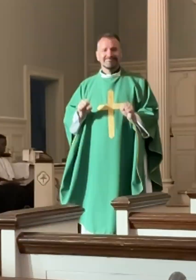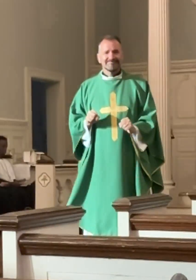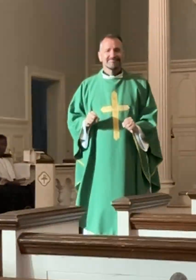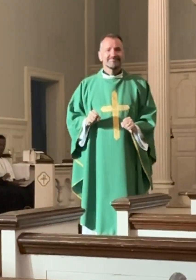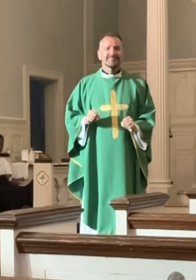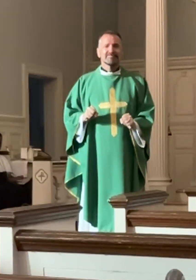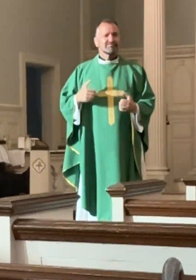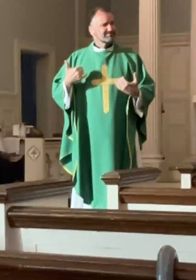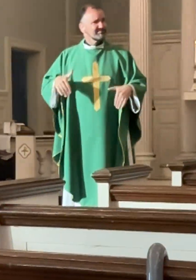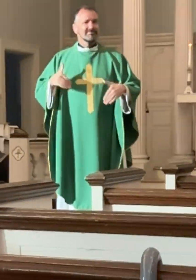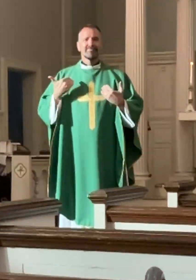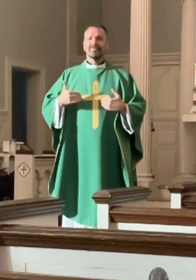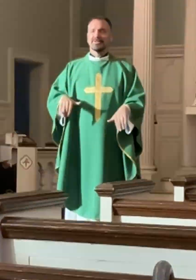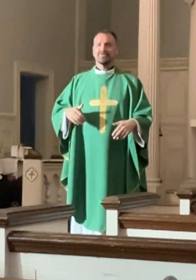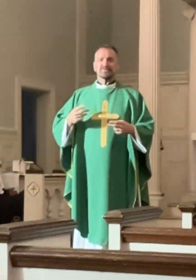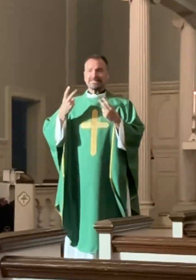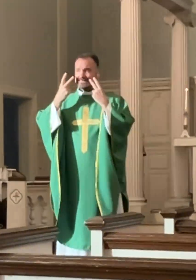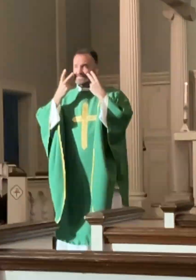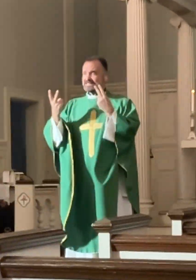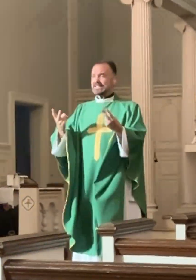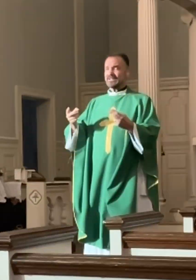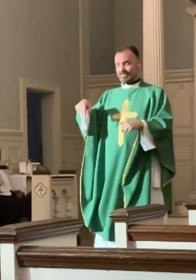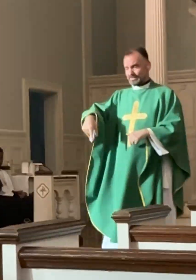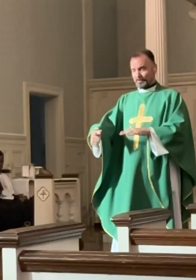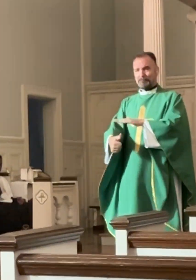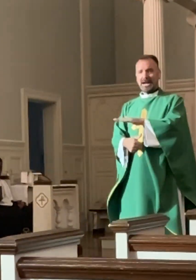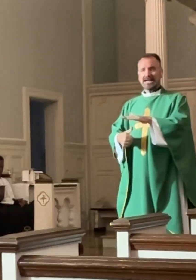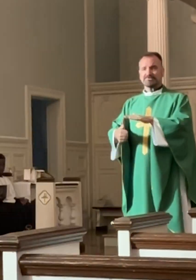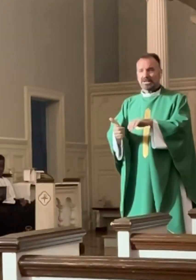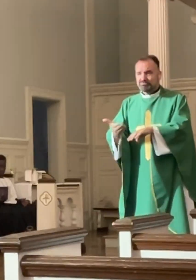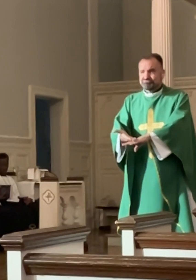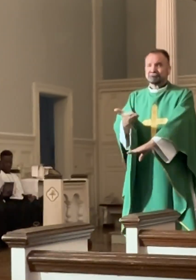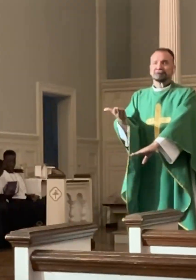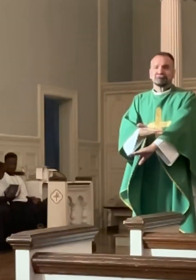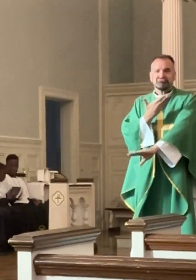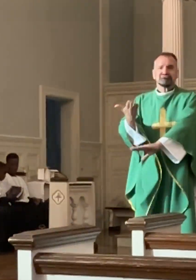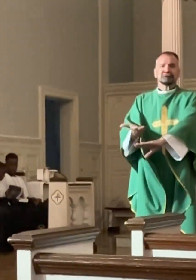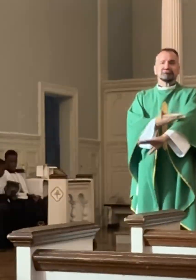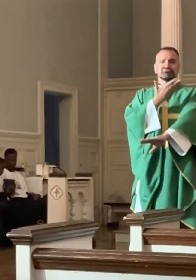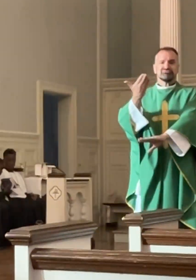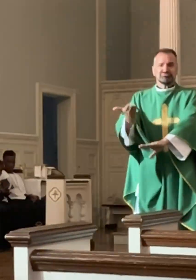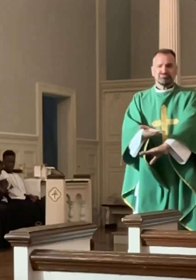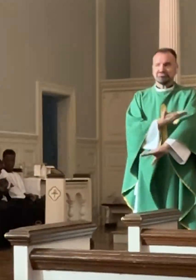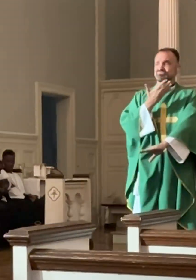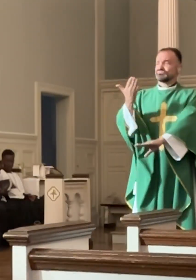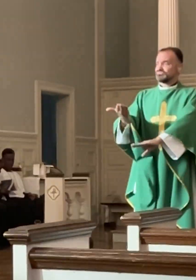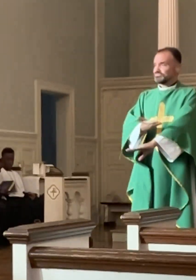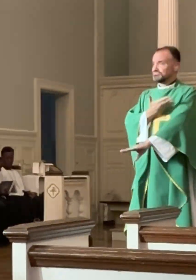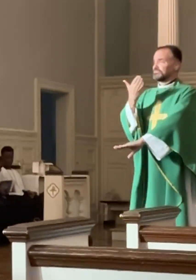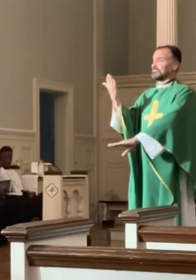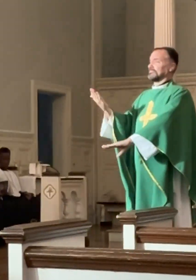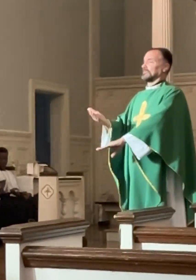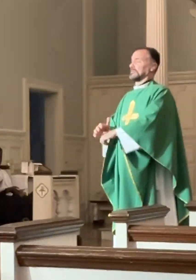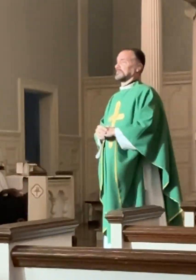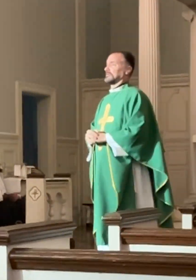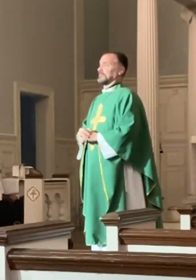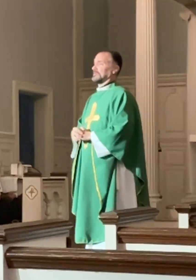community. And things have really been beautiful to see the improvements, especially at the